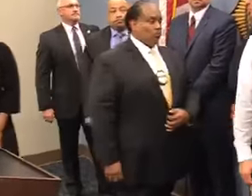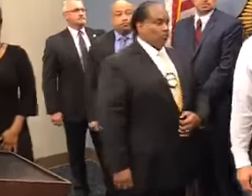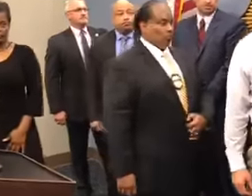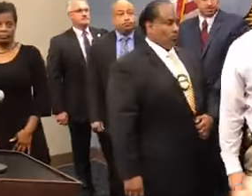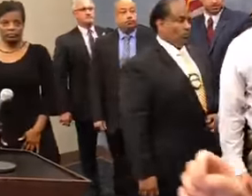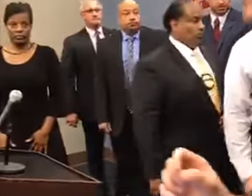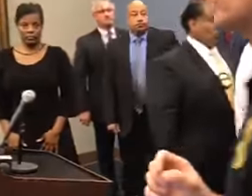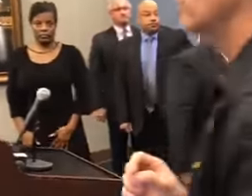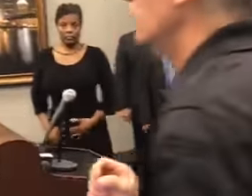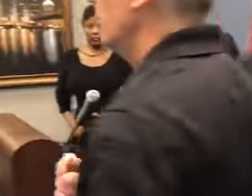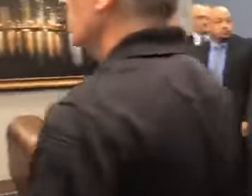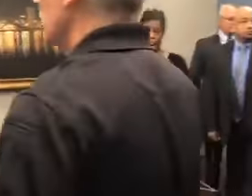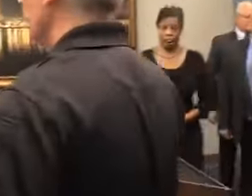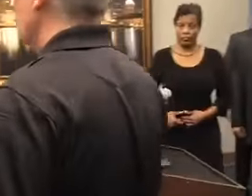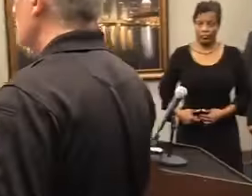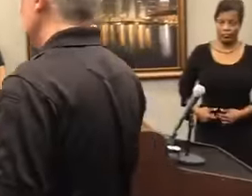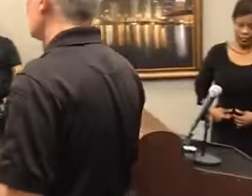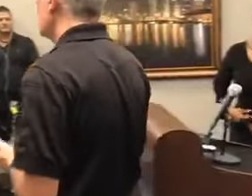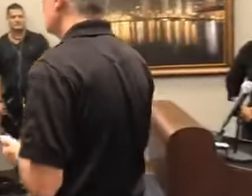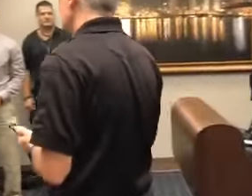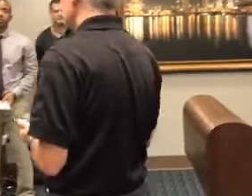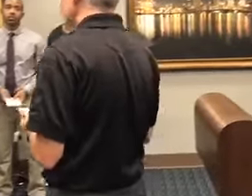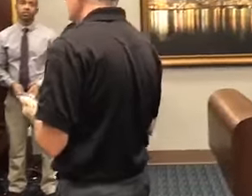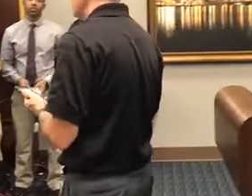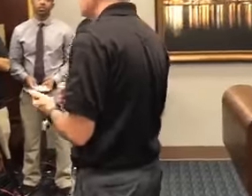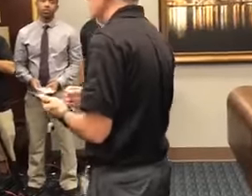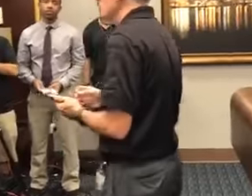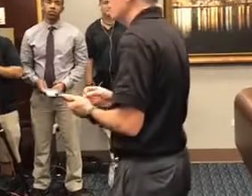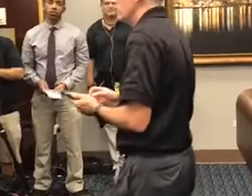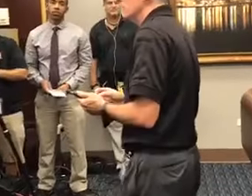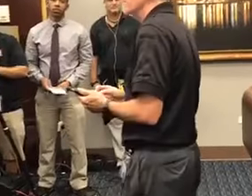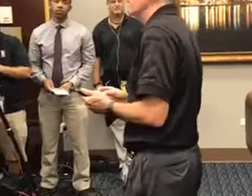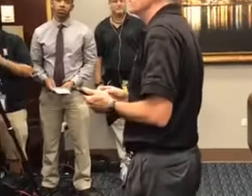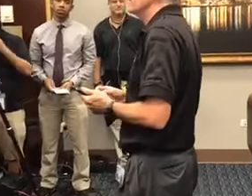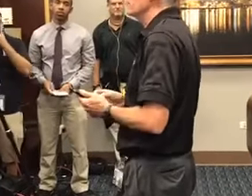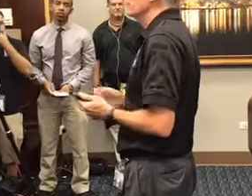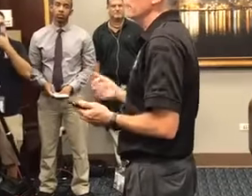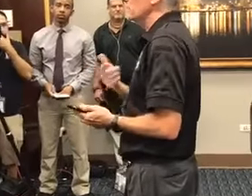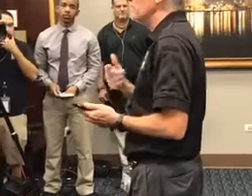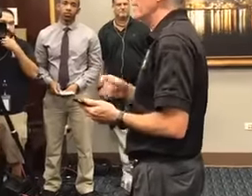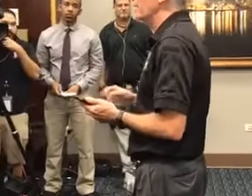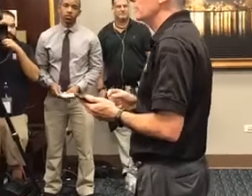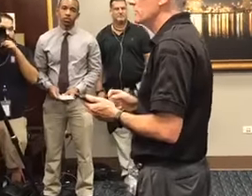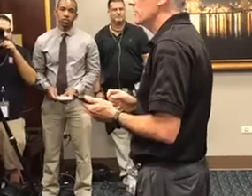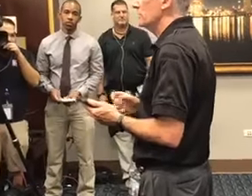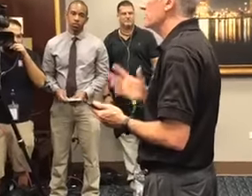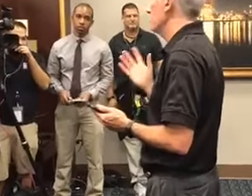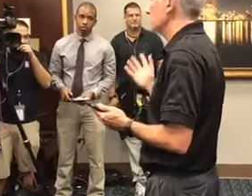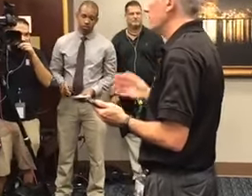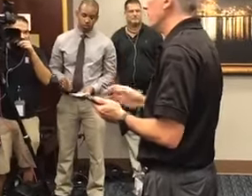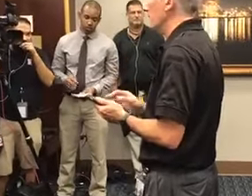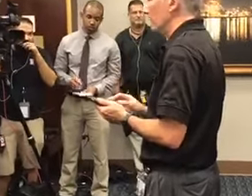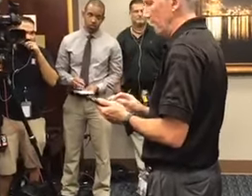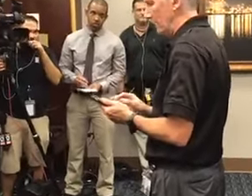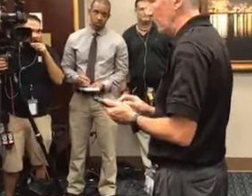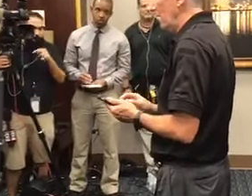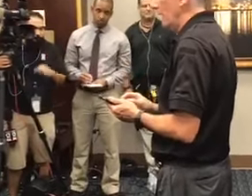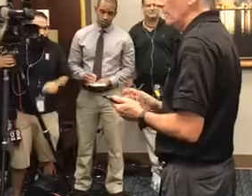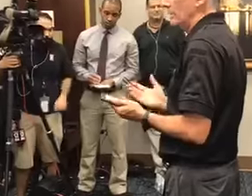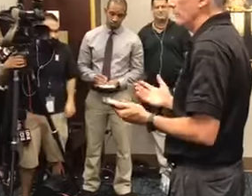We're going to put out a media alert in a few minutes with a picture. It's basically a driver's license picture and some other information to back up what the chief says. You have the spelling and